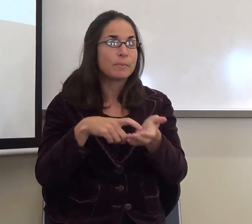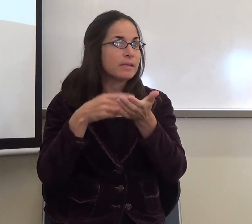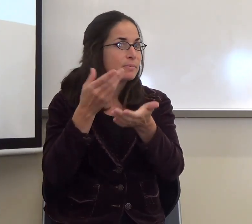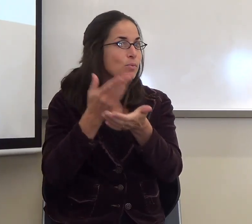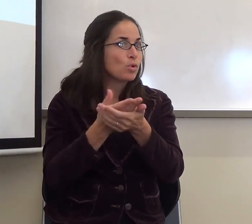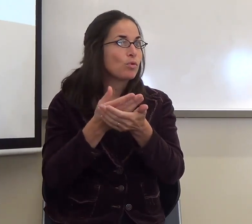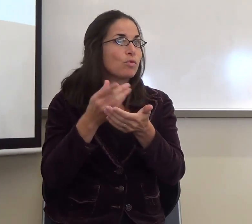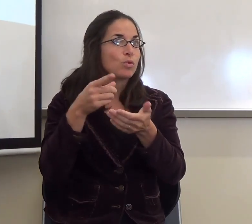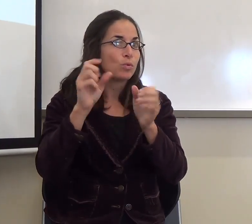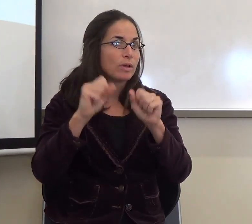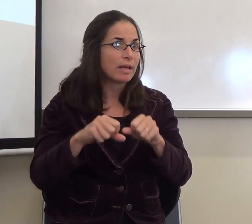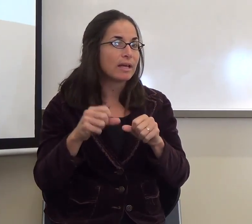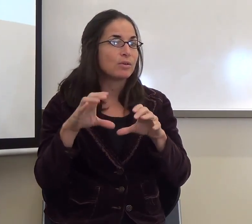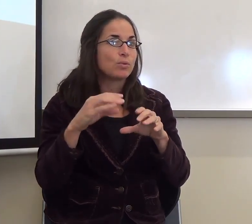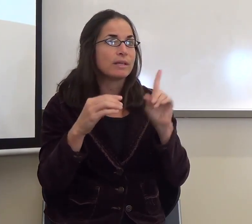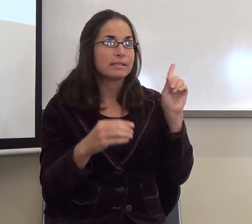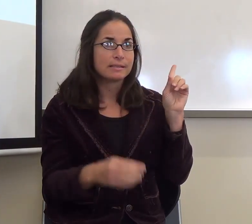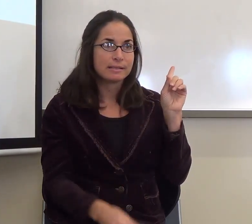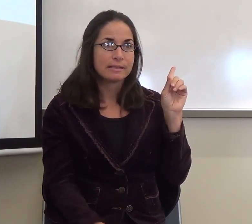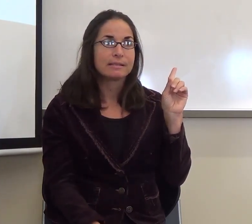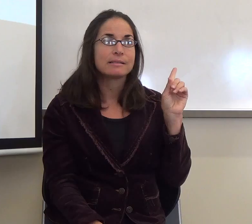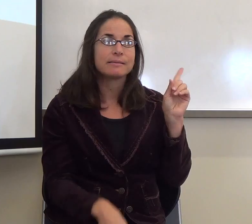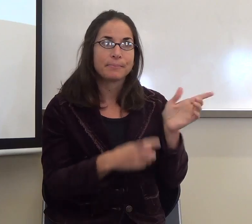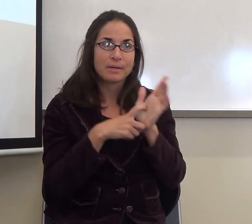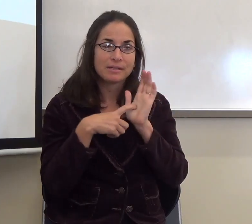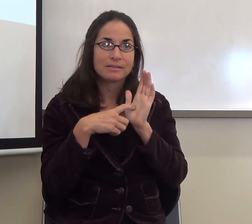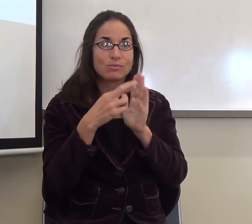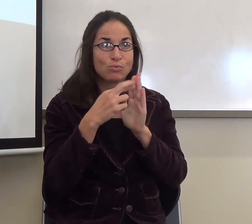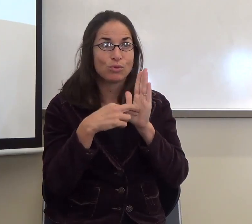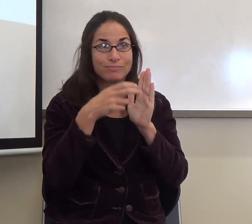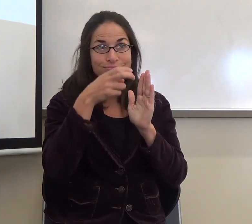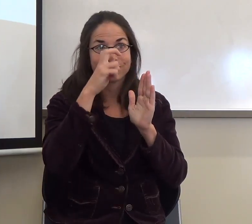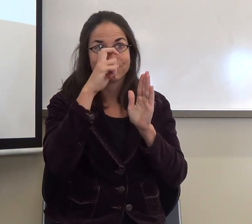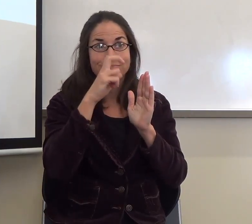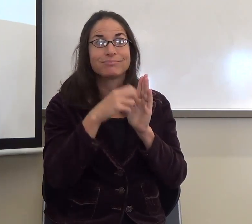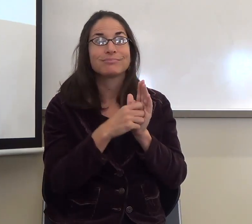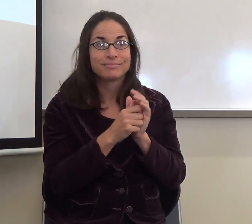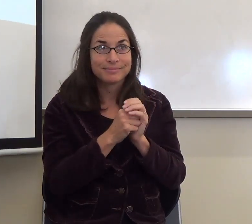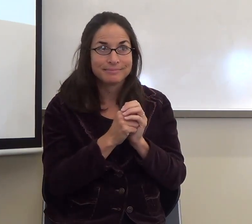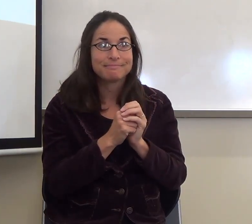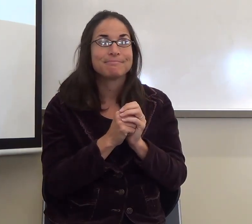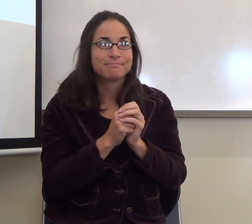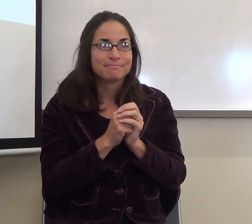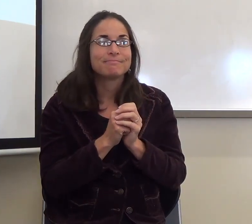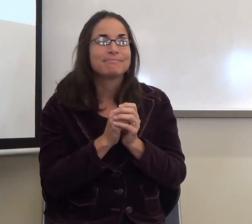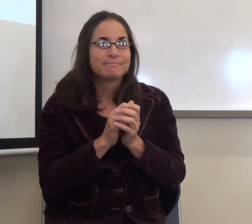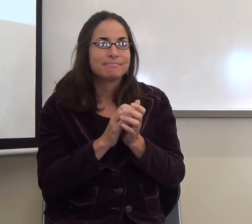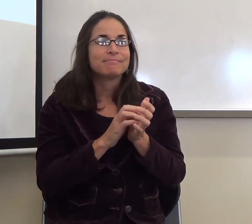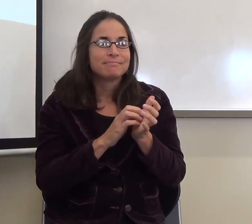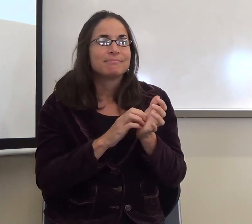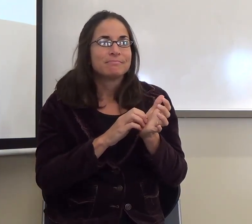this. That's the rule now, okay? So you better be able to answer these